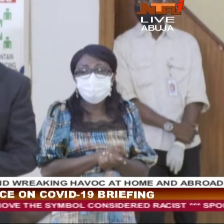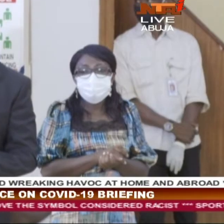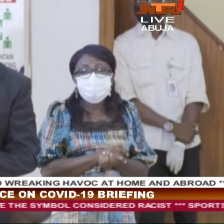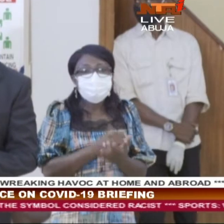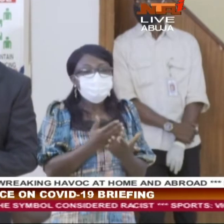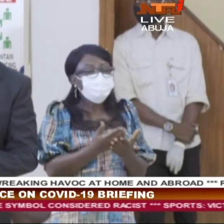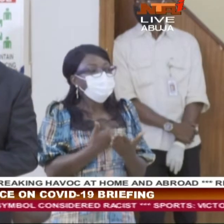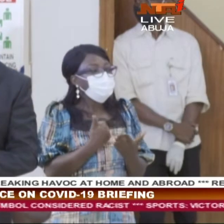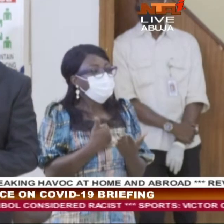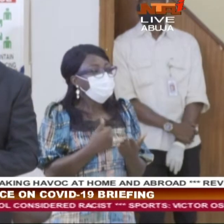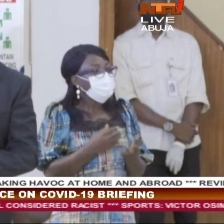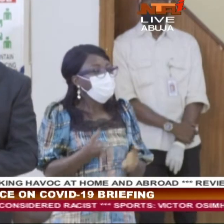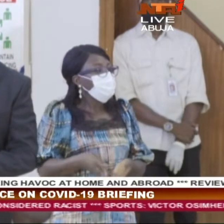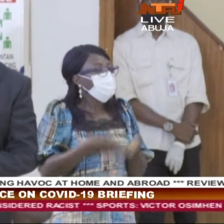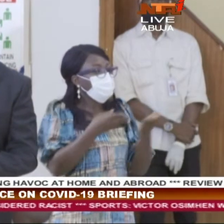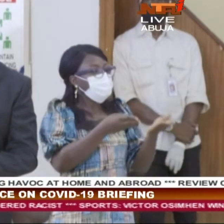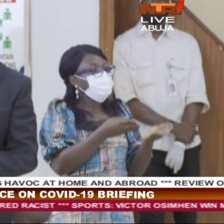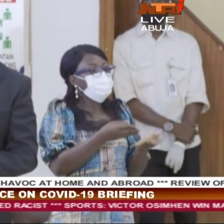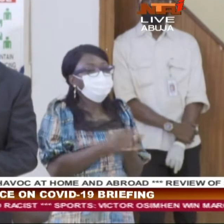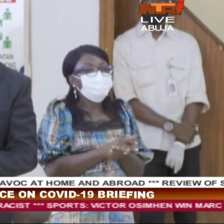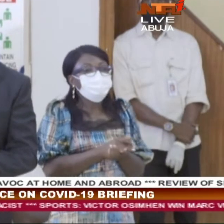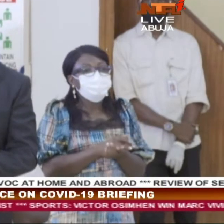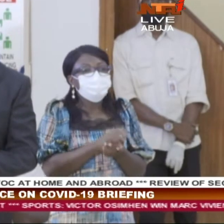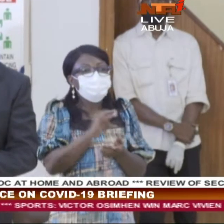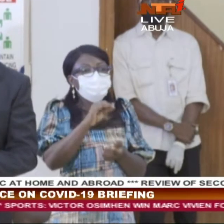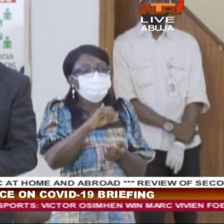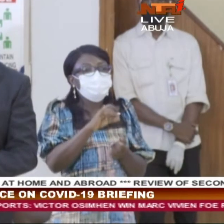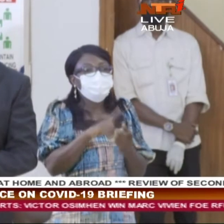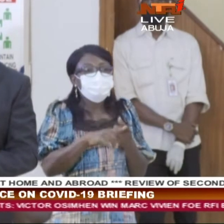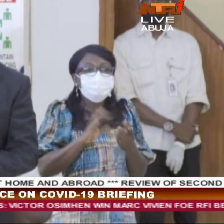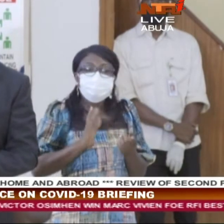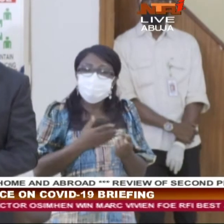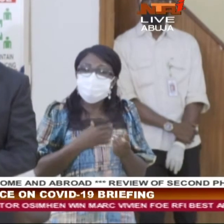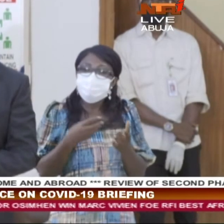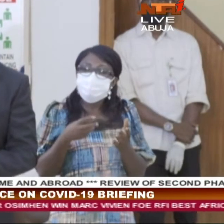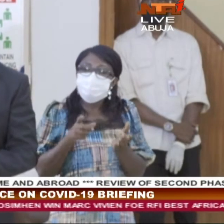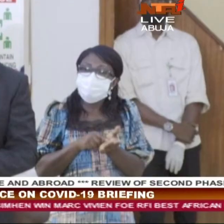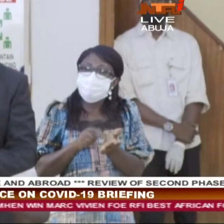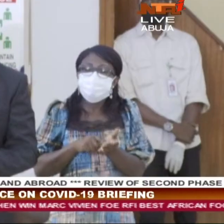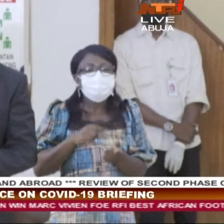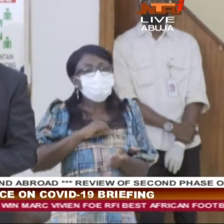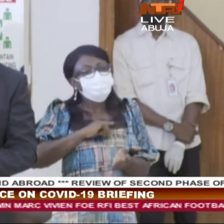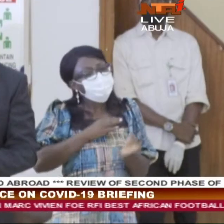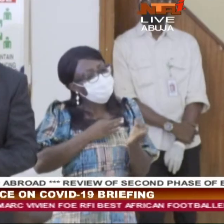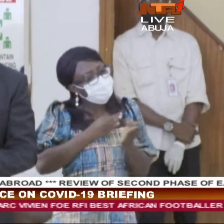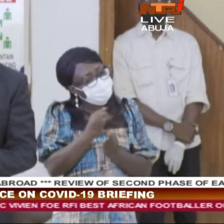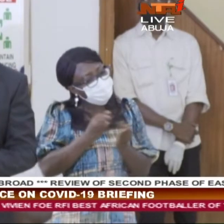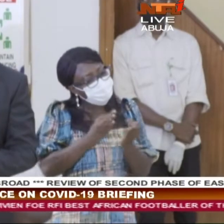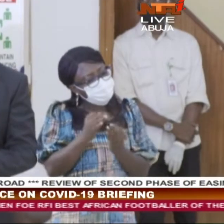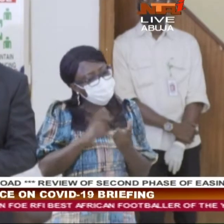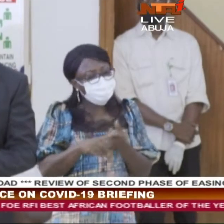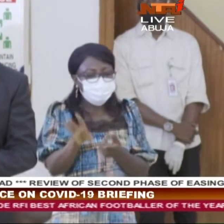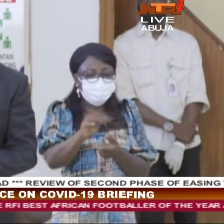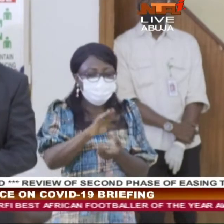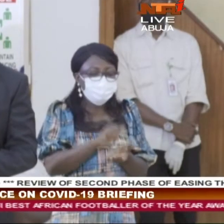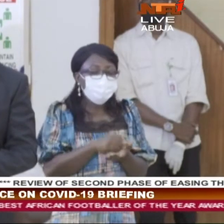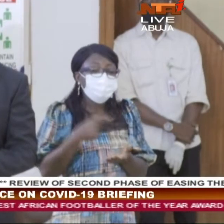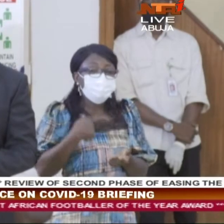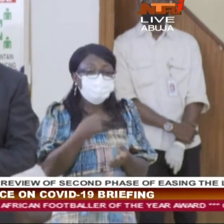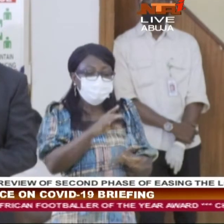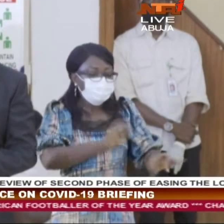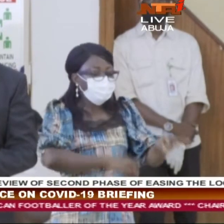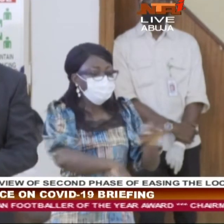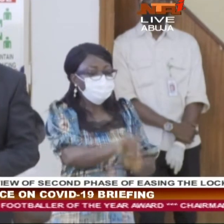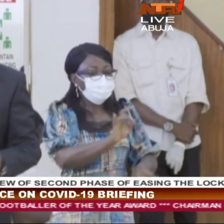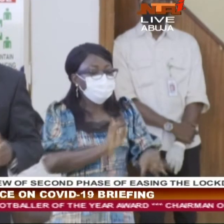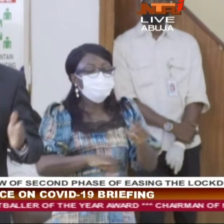Before I yielded the microphone to our colleagues, I stated clearly that we'll be taking